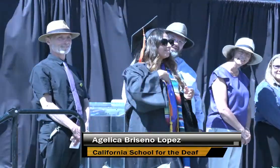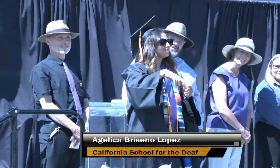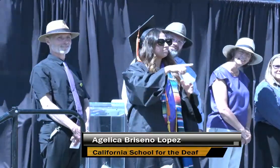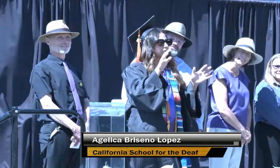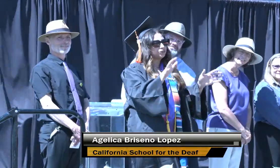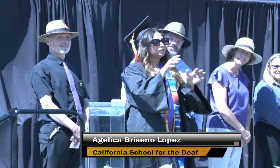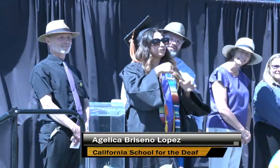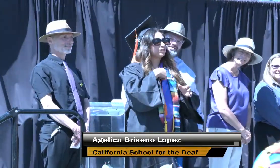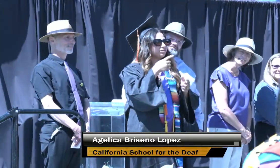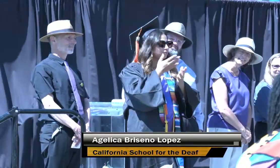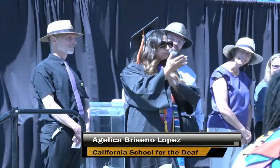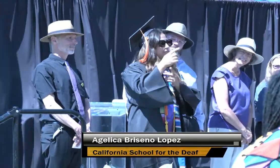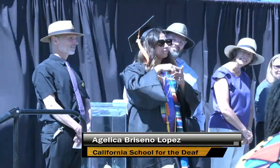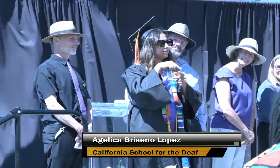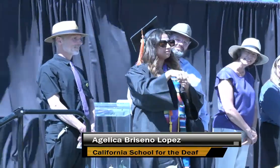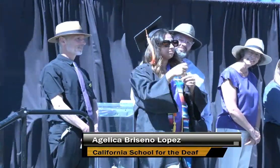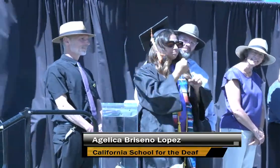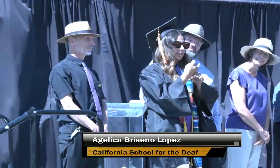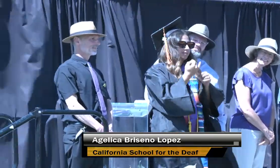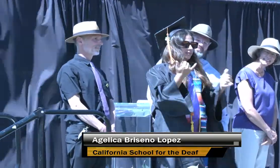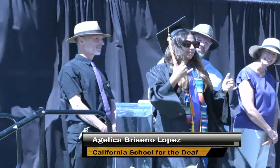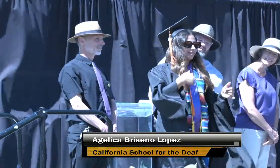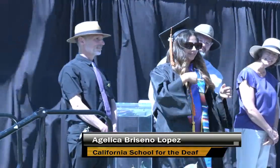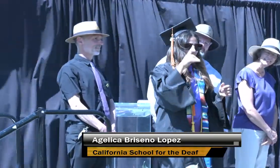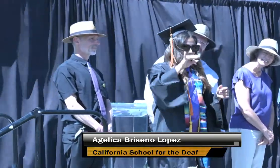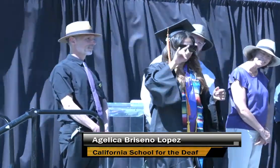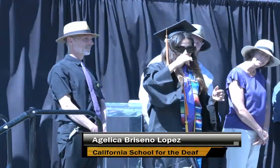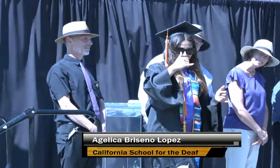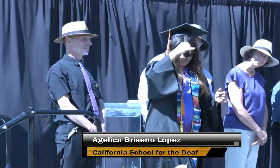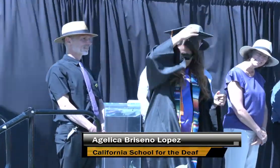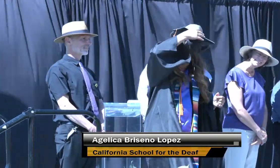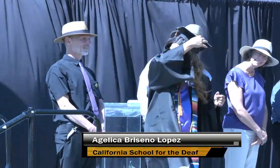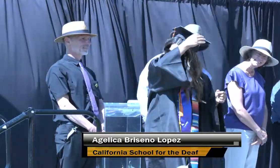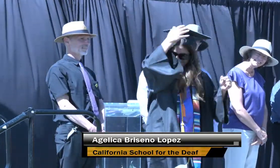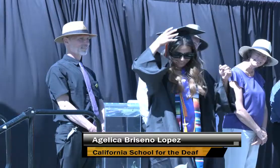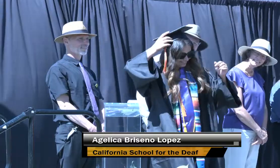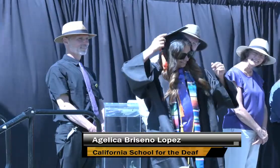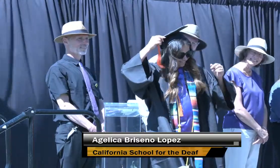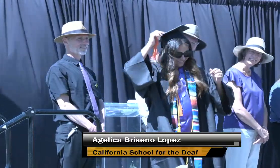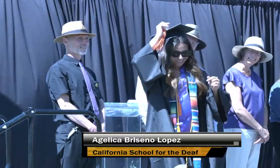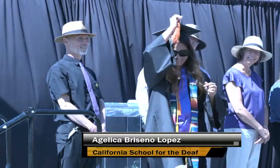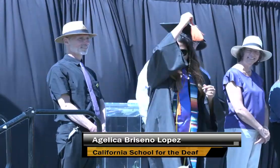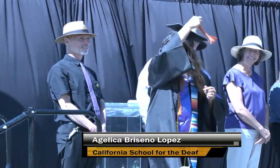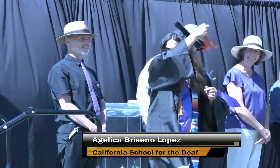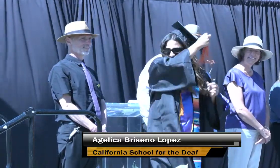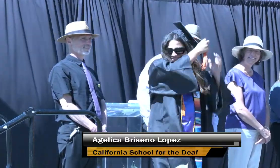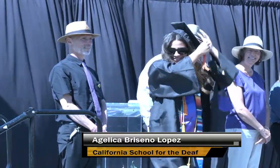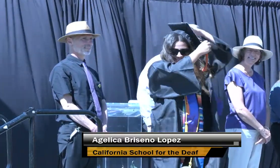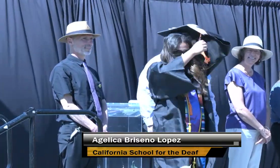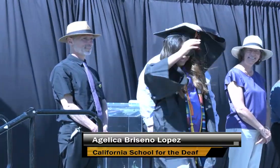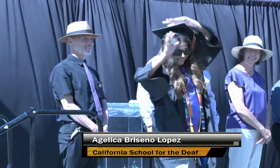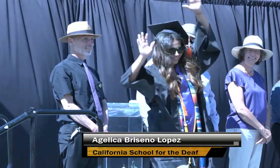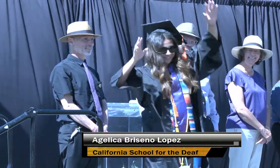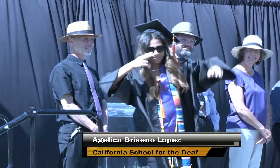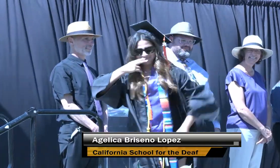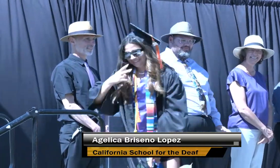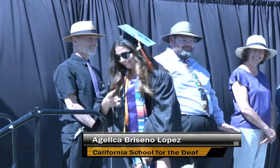I want to thank the teachers, faculty, and staff for everyone helping us get through high school, and family and friends.